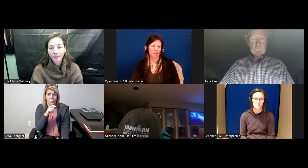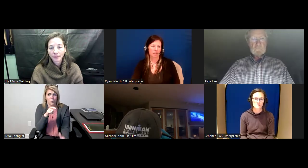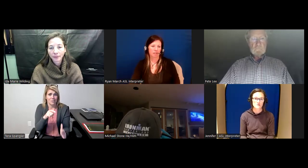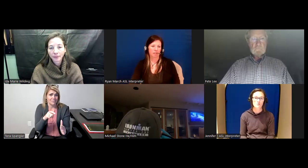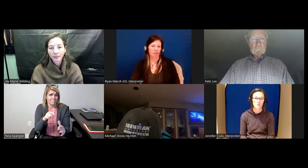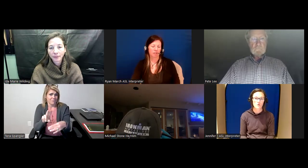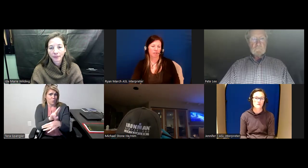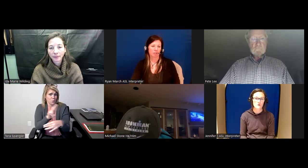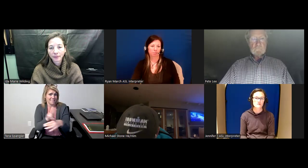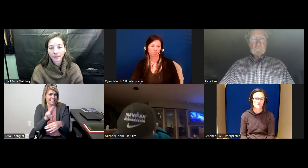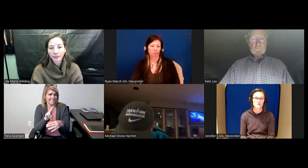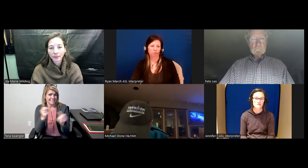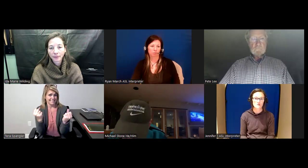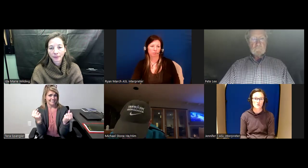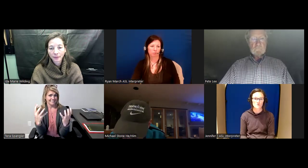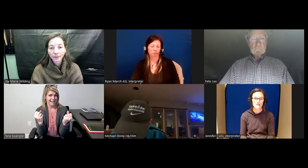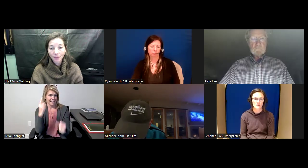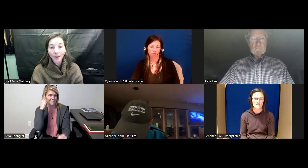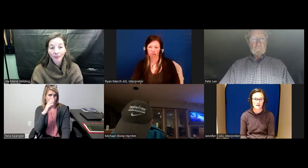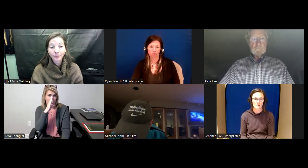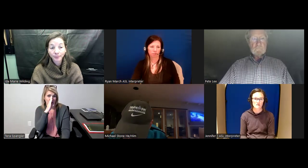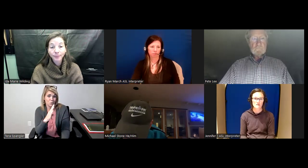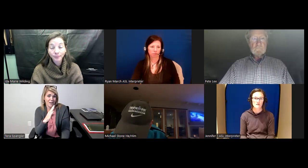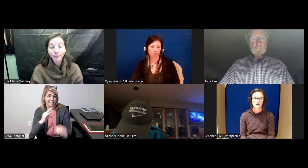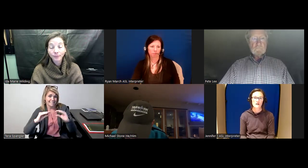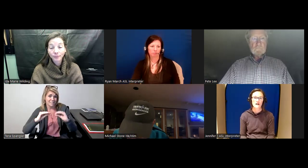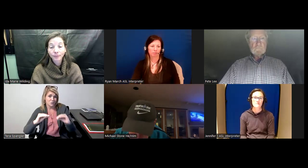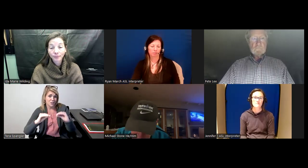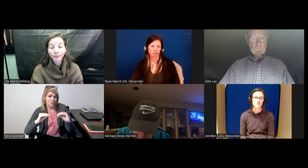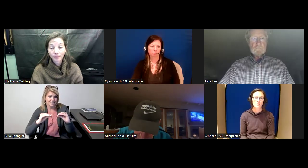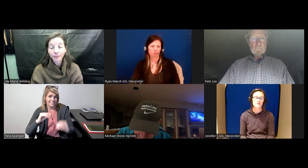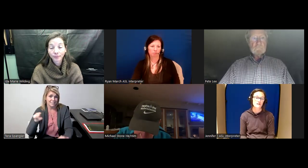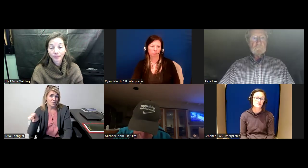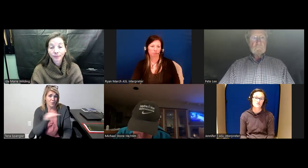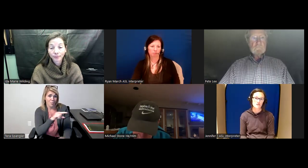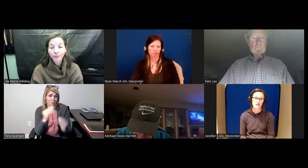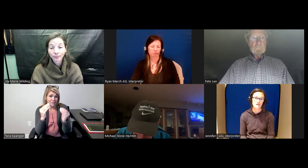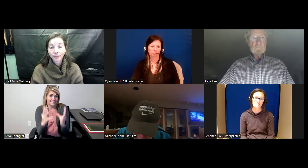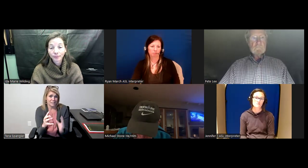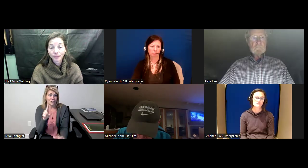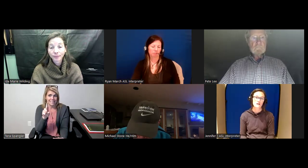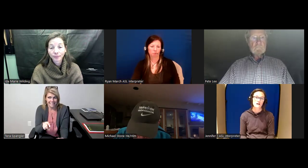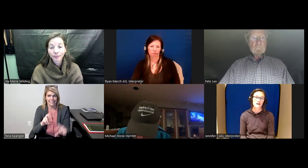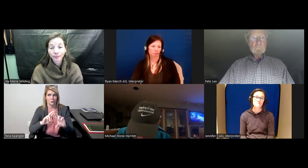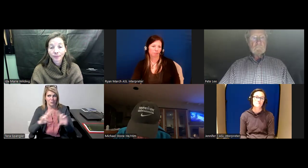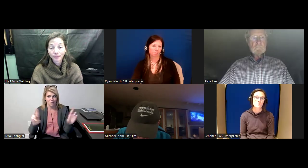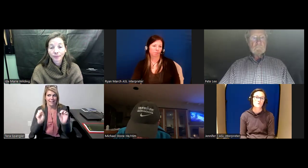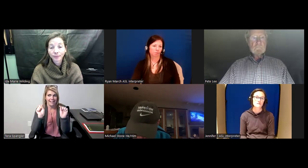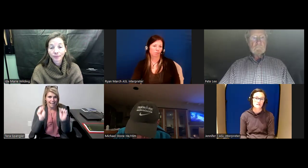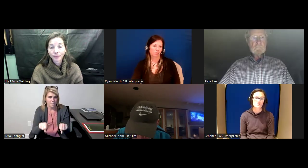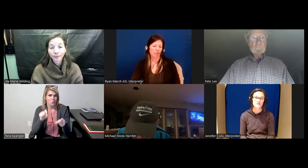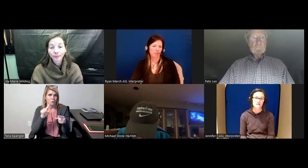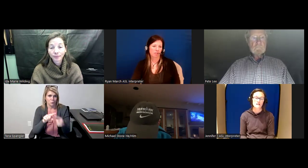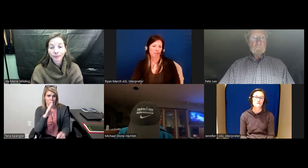be able to, for those students who use ASL, for direct instruction,